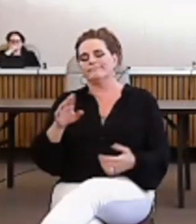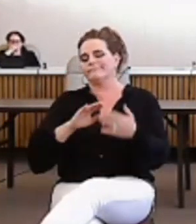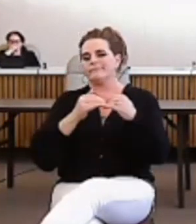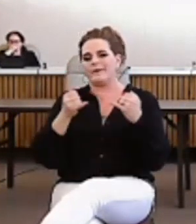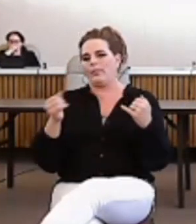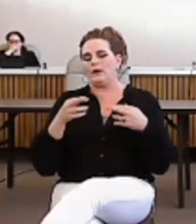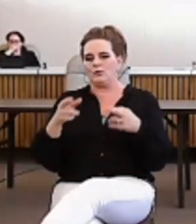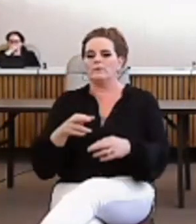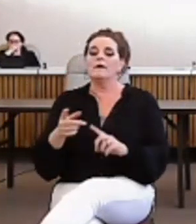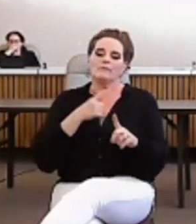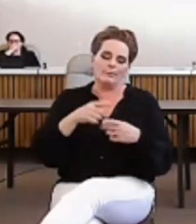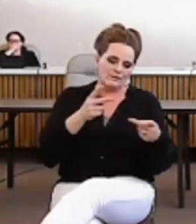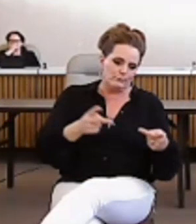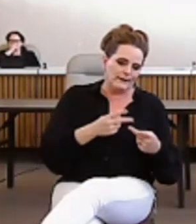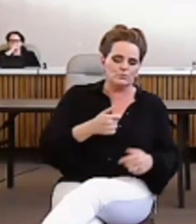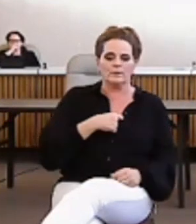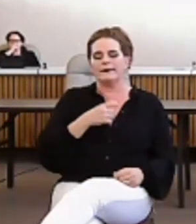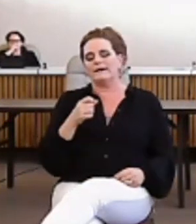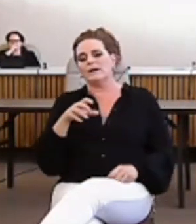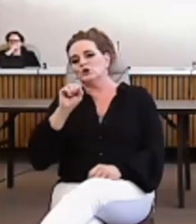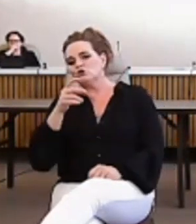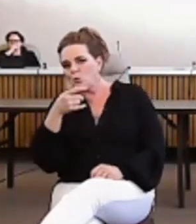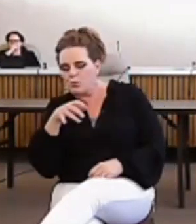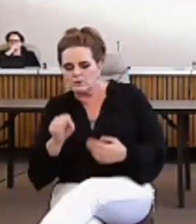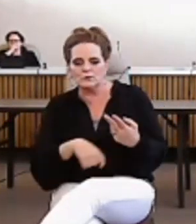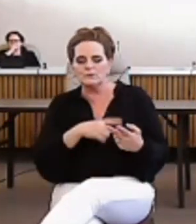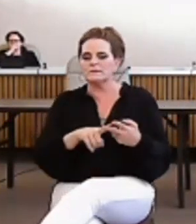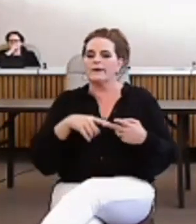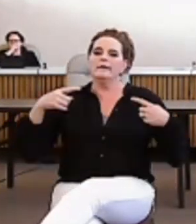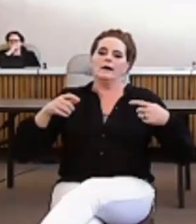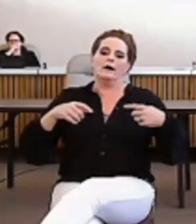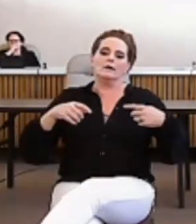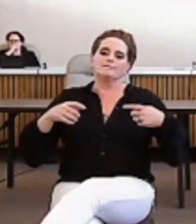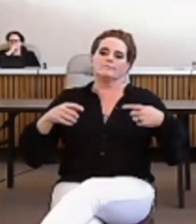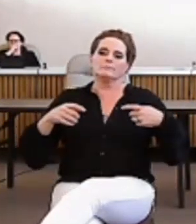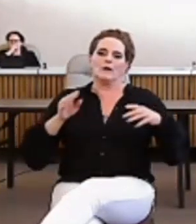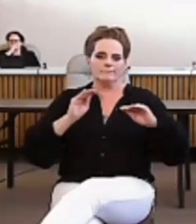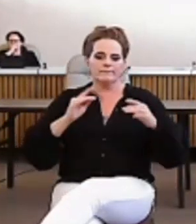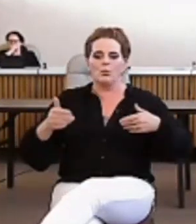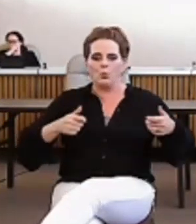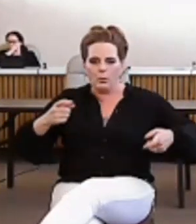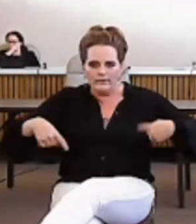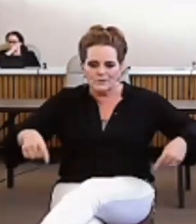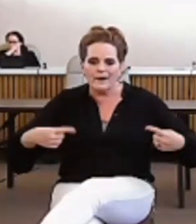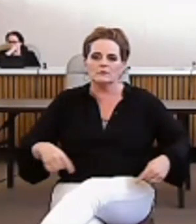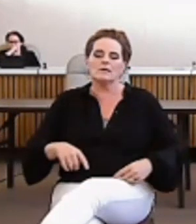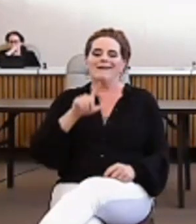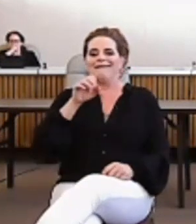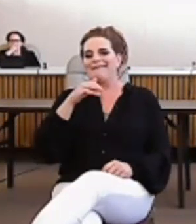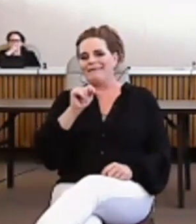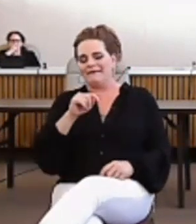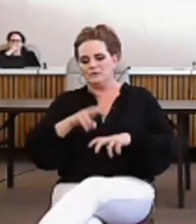provide mobility devices such as scooters, power and manual wheelchairs, stair lifts, lift chairs, and ramps for the